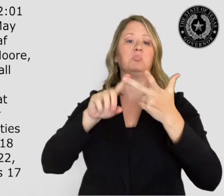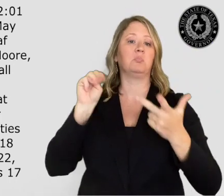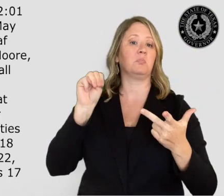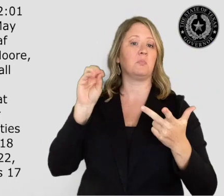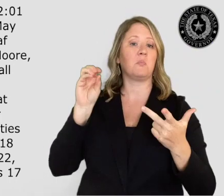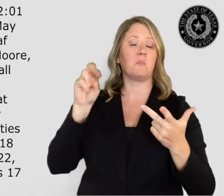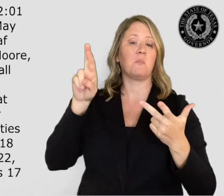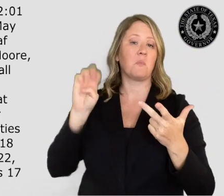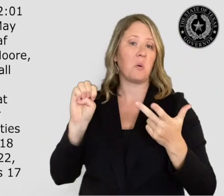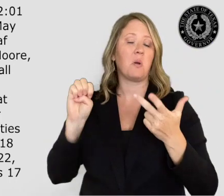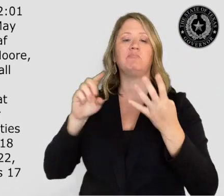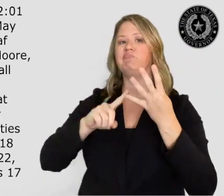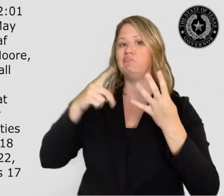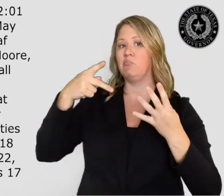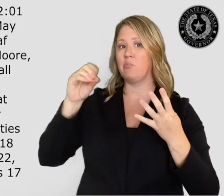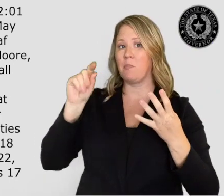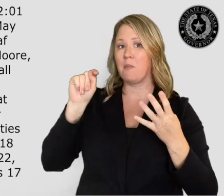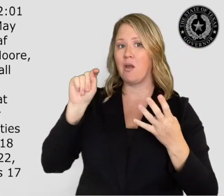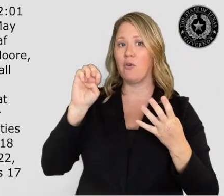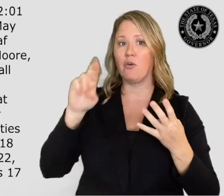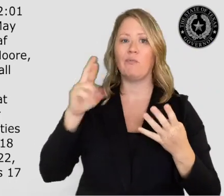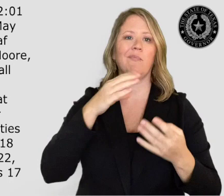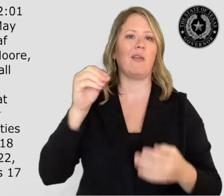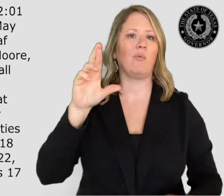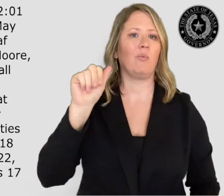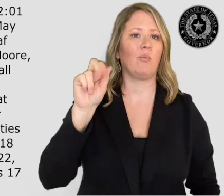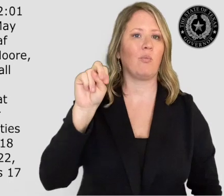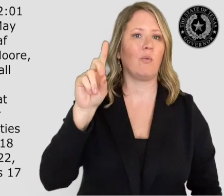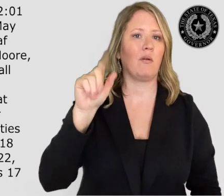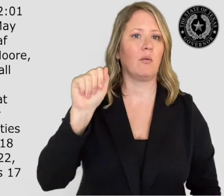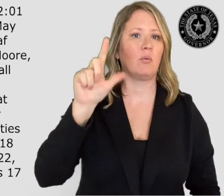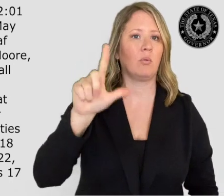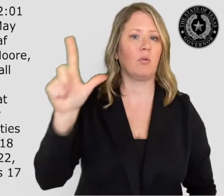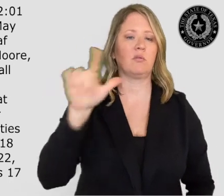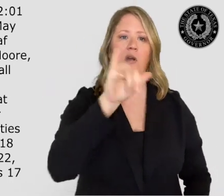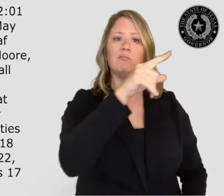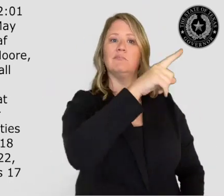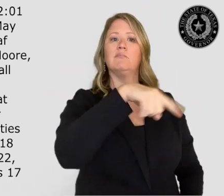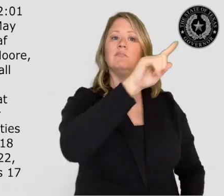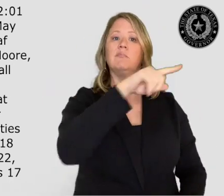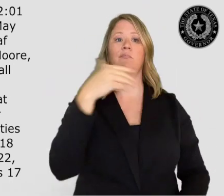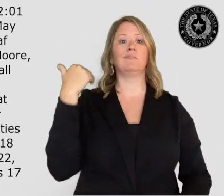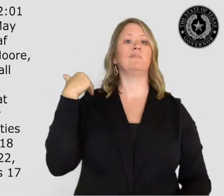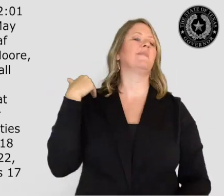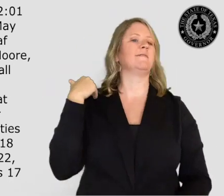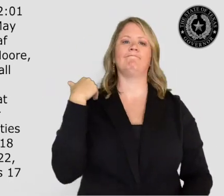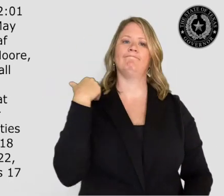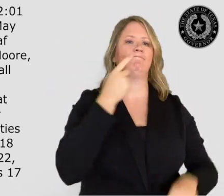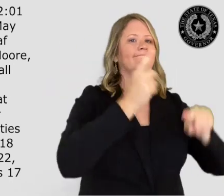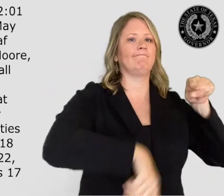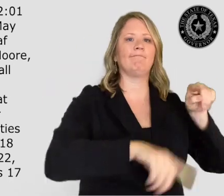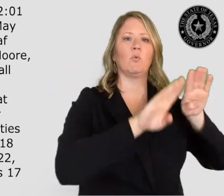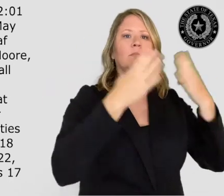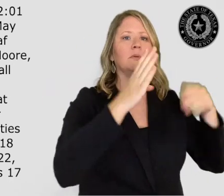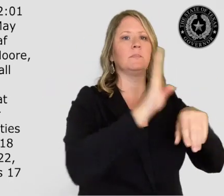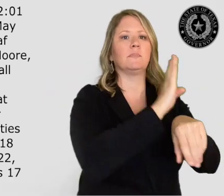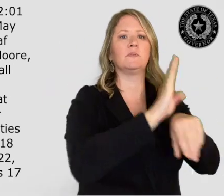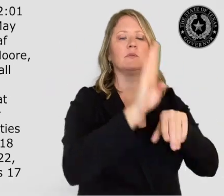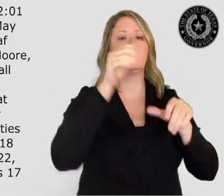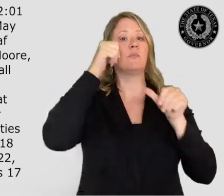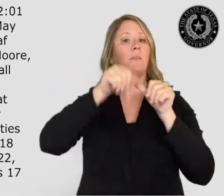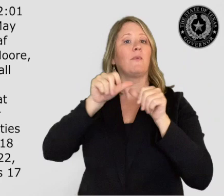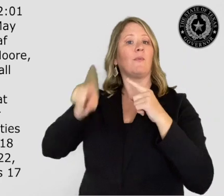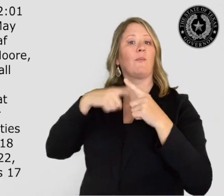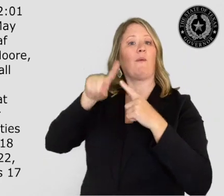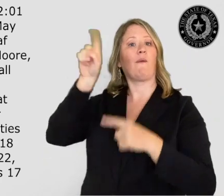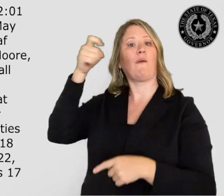counties on Monday, May 18th and Friday, May 22nd, 2020, in numbers 17 and